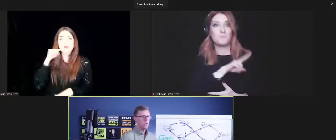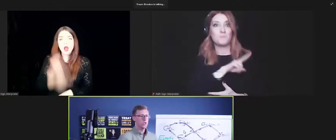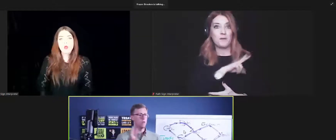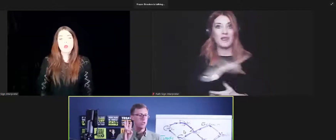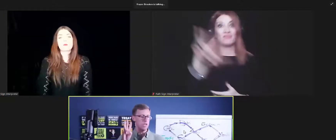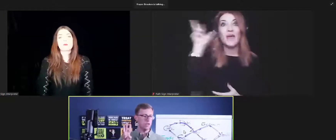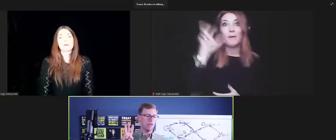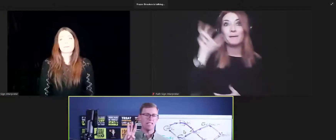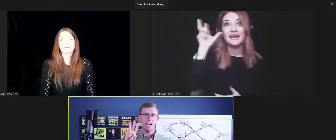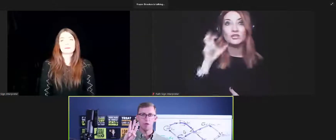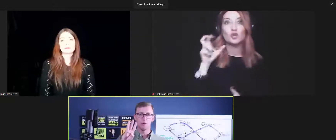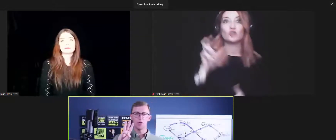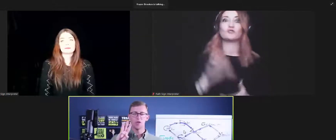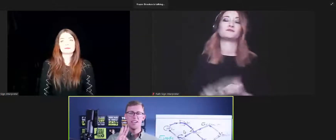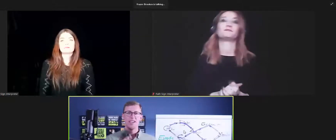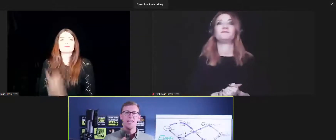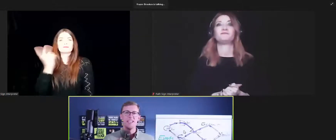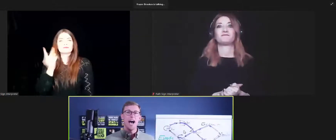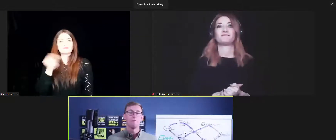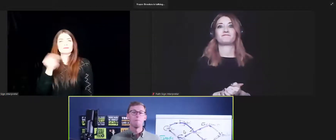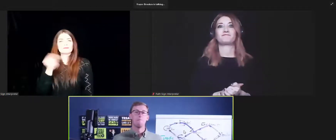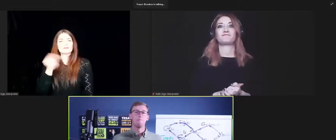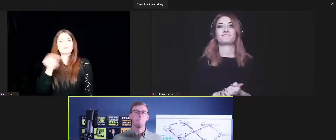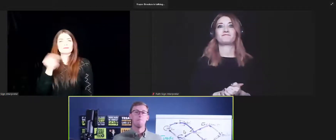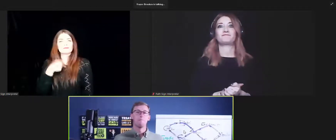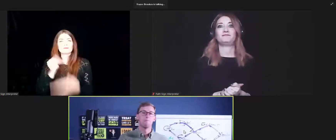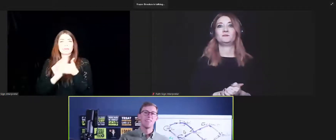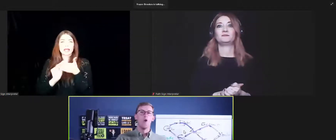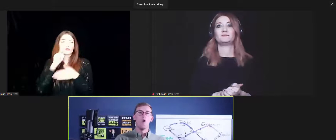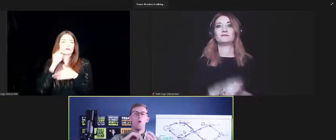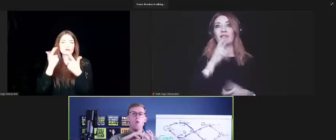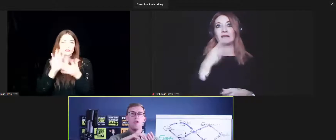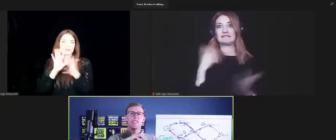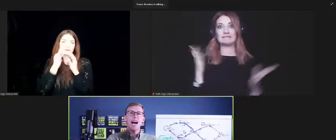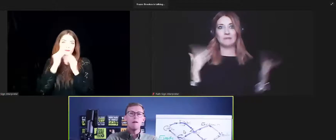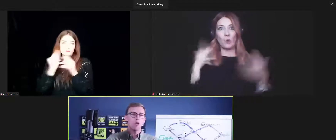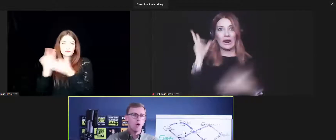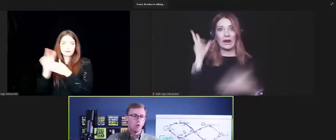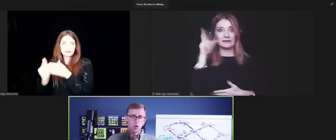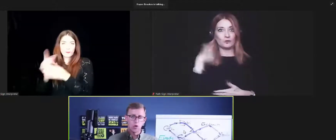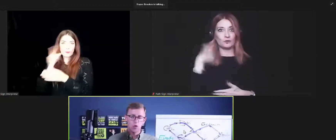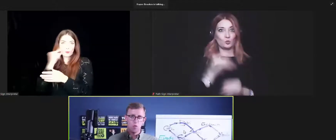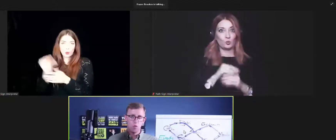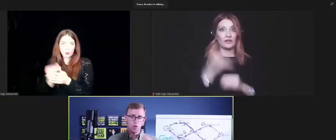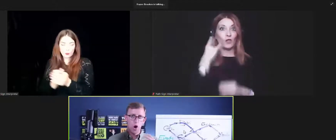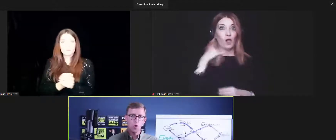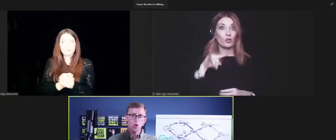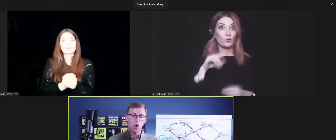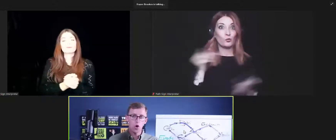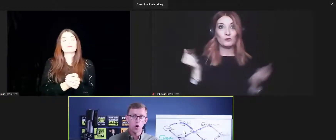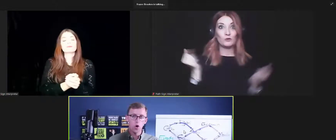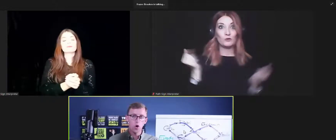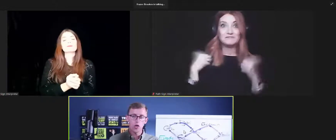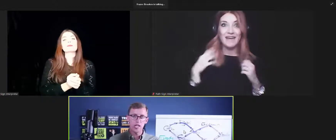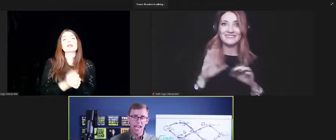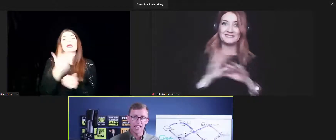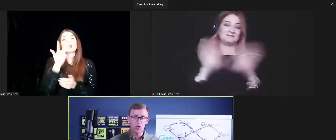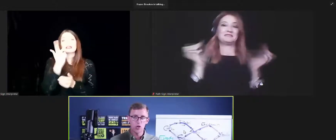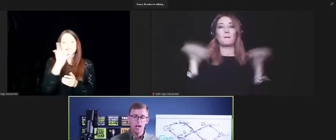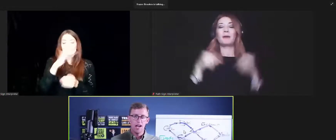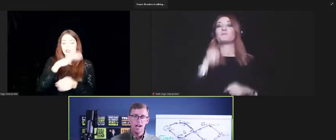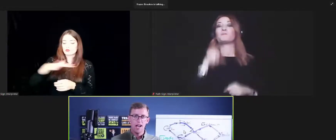So there were 3 time zones. Now, the time zones told us as the